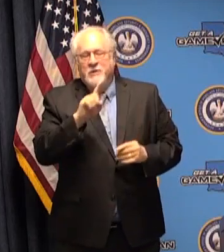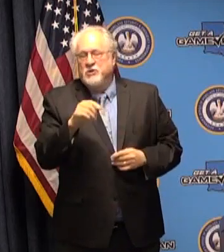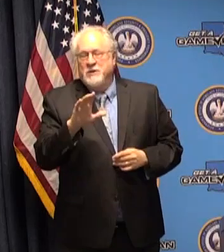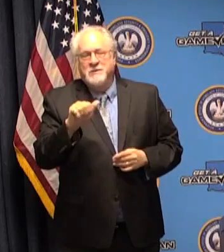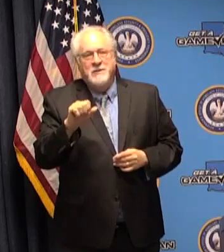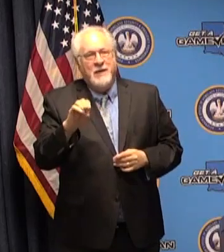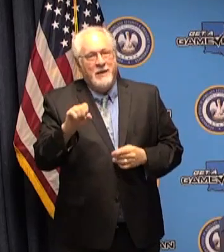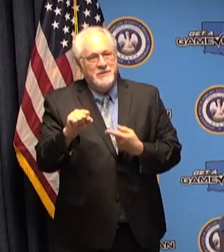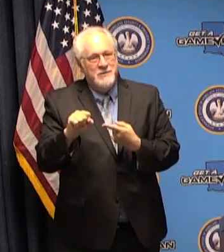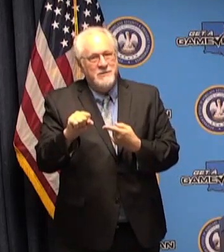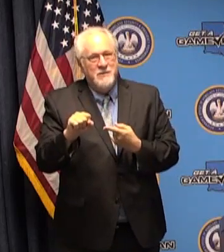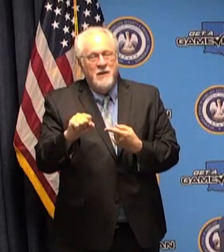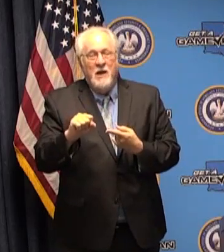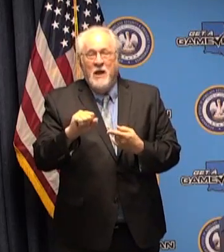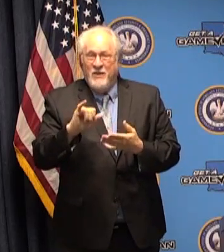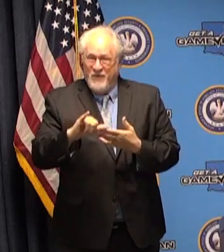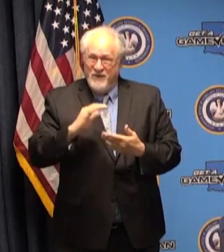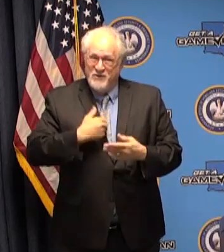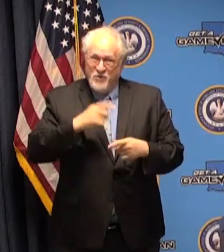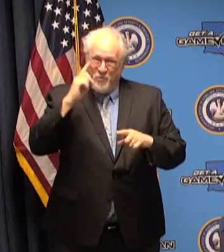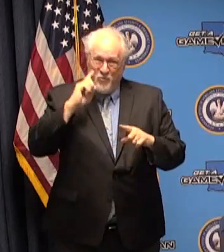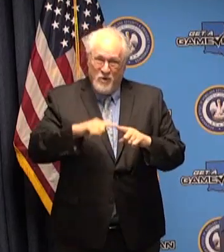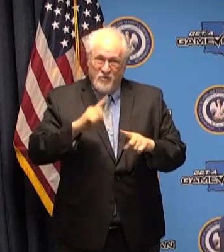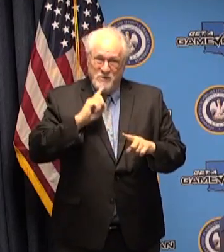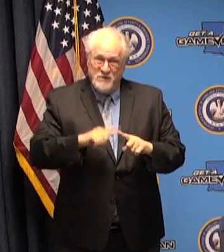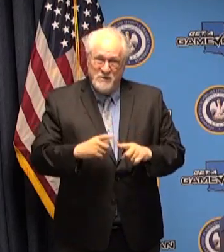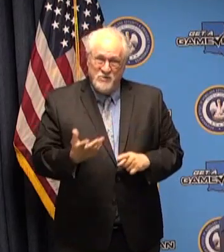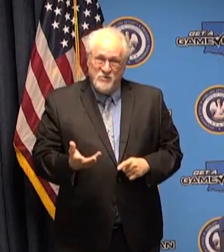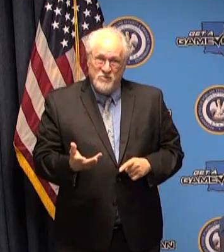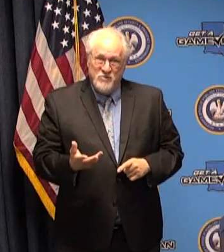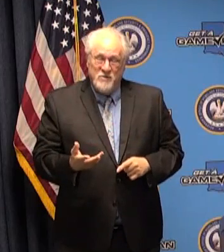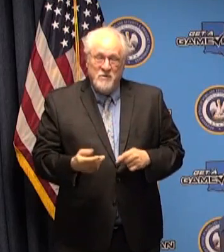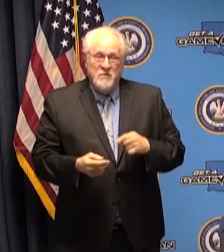cases, they represent our brothers and sisters.